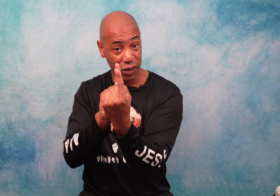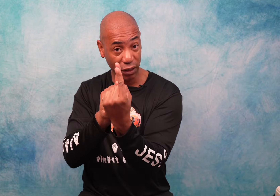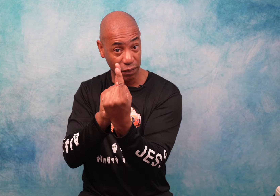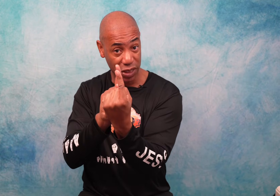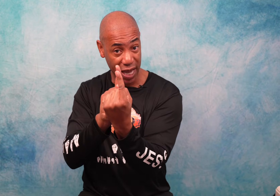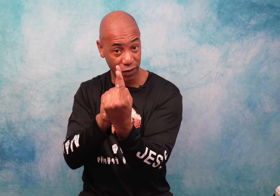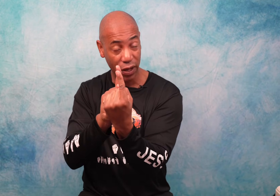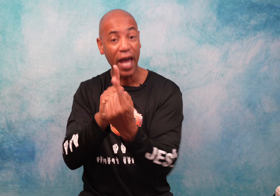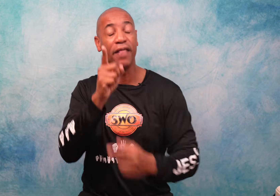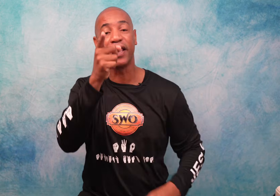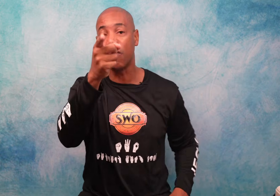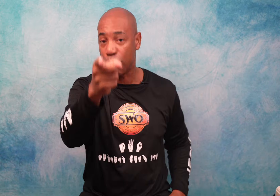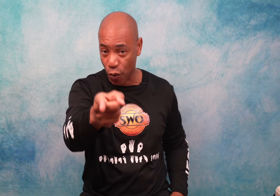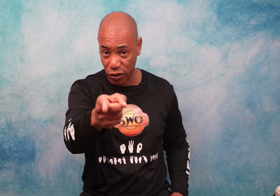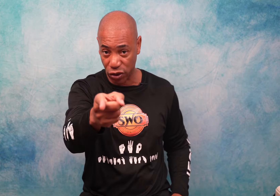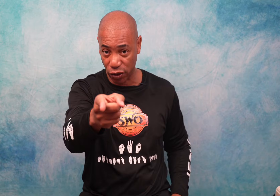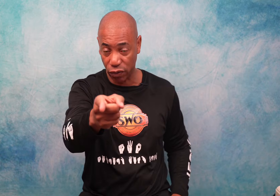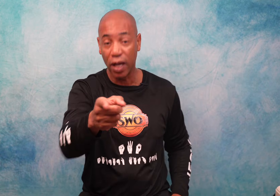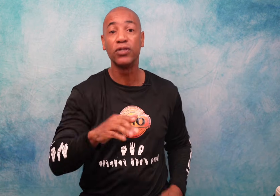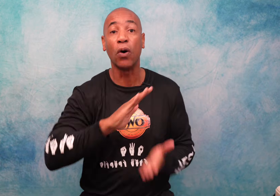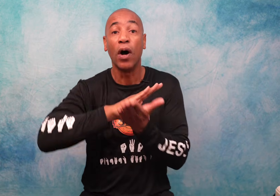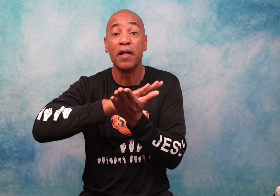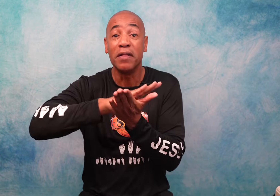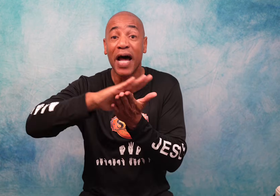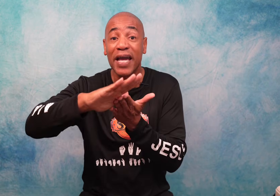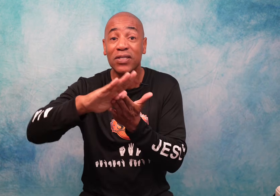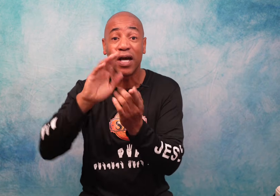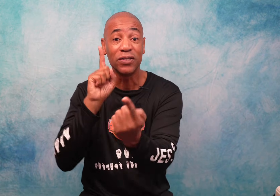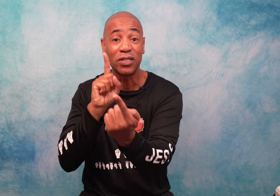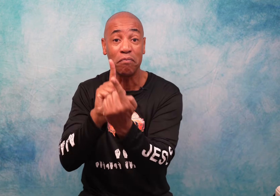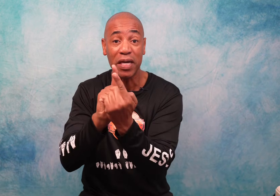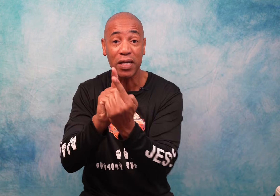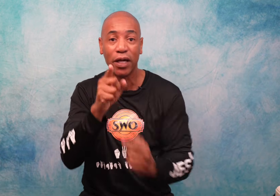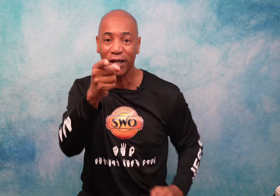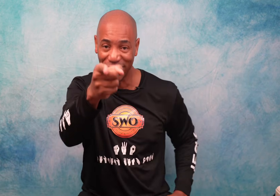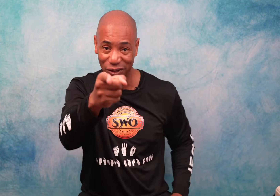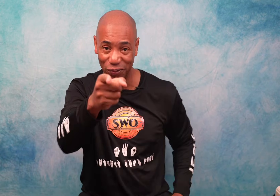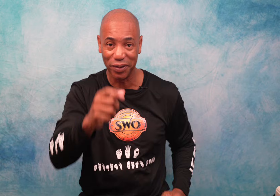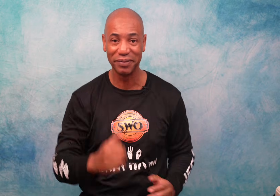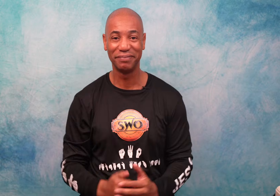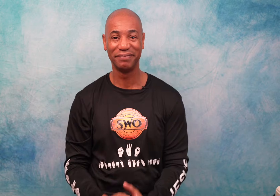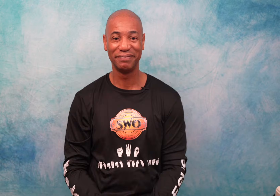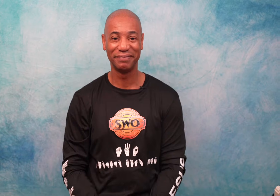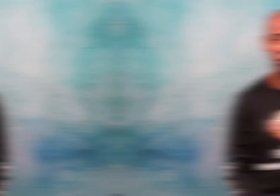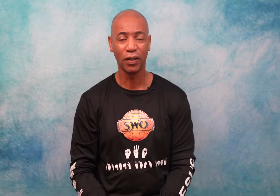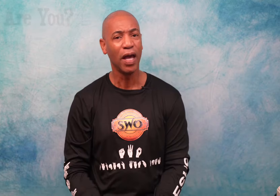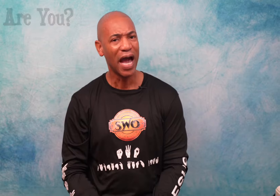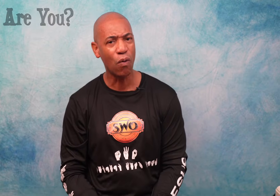them together, and then I would point to you. So, nice to meet you. How are